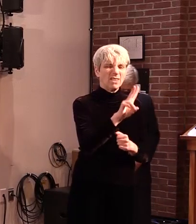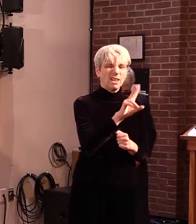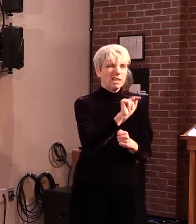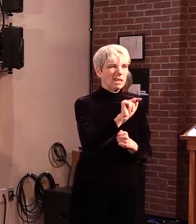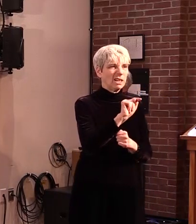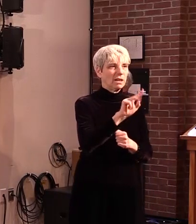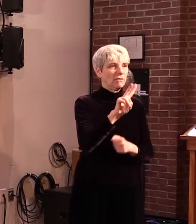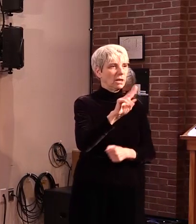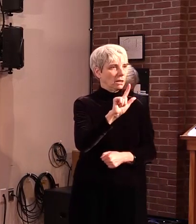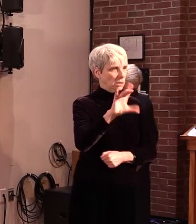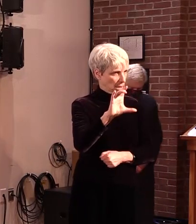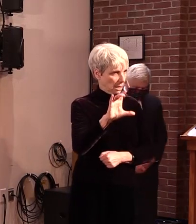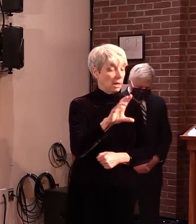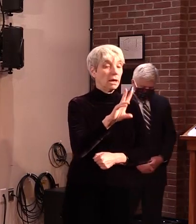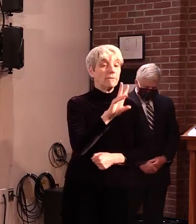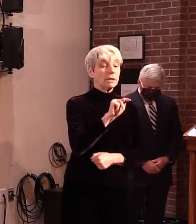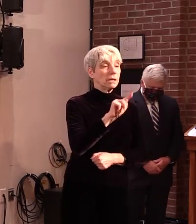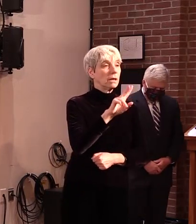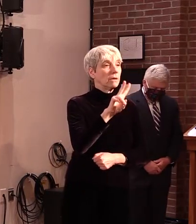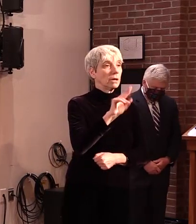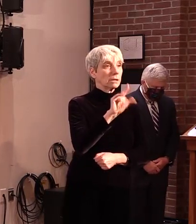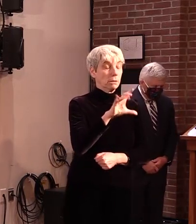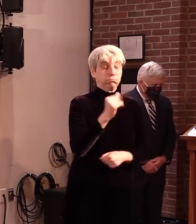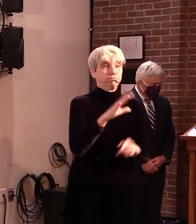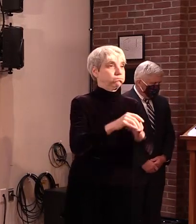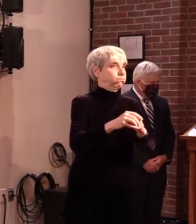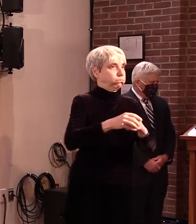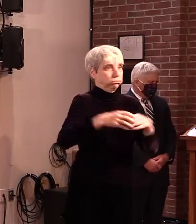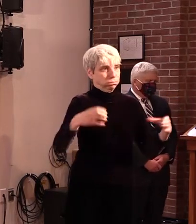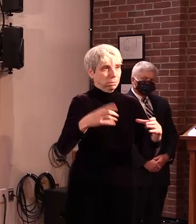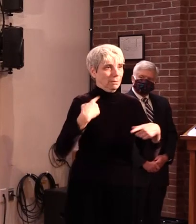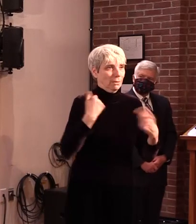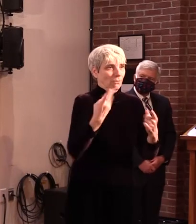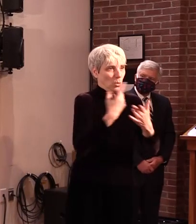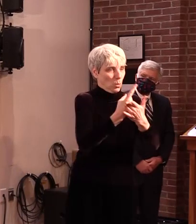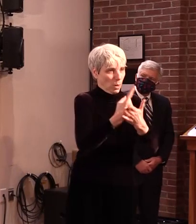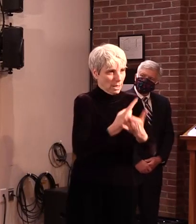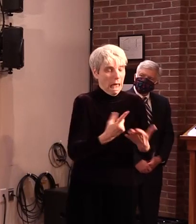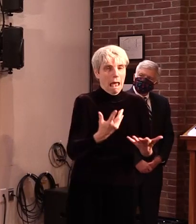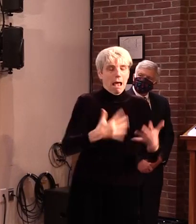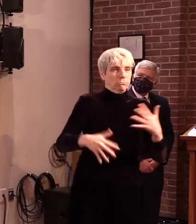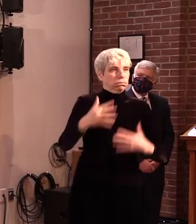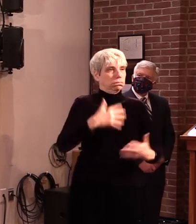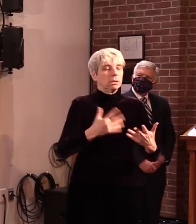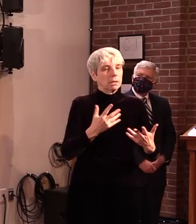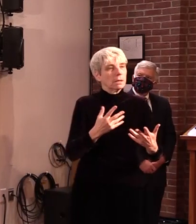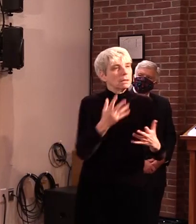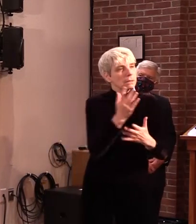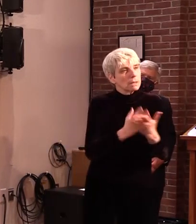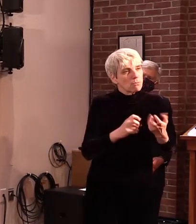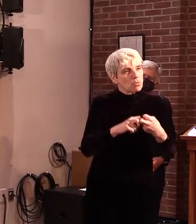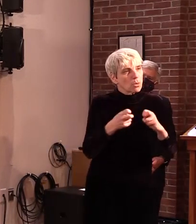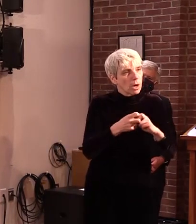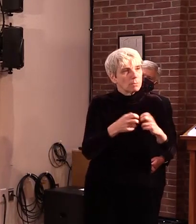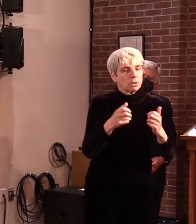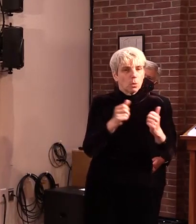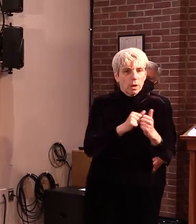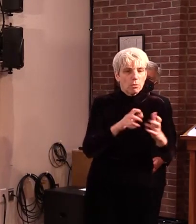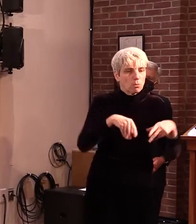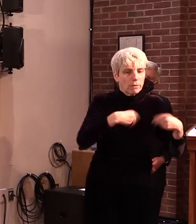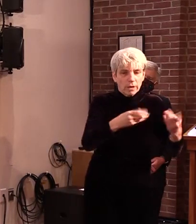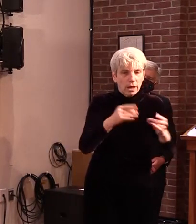VTVLC has been seen tremendous growth in the last few weeks and is now experiencing some logistical challenges with the start of school.